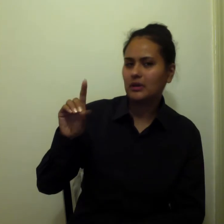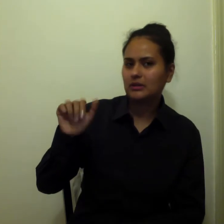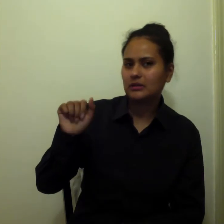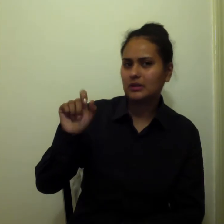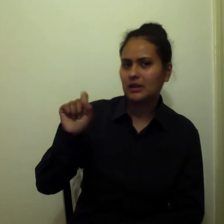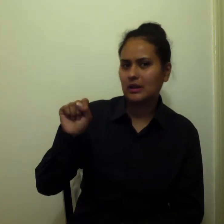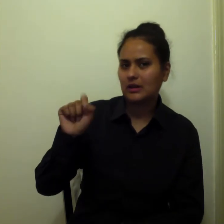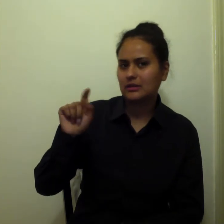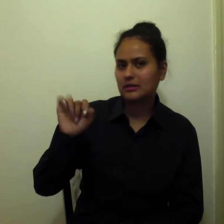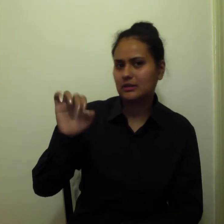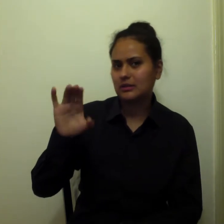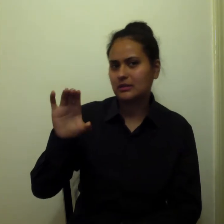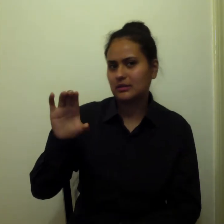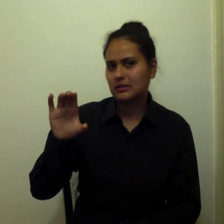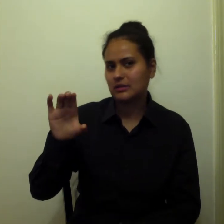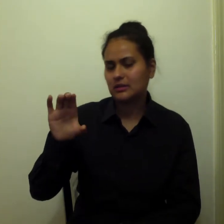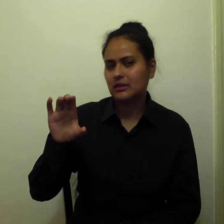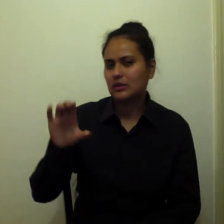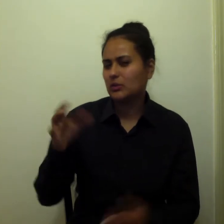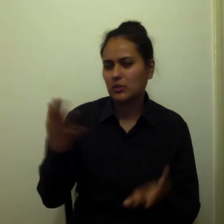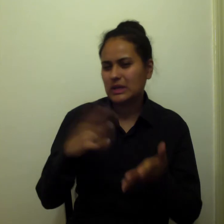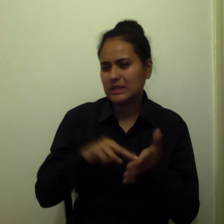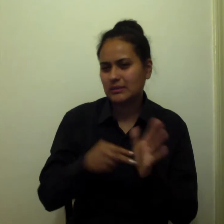described something as monastic, what does that mean?